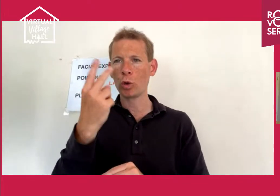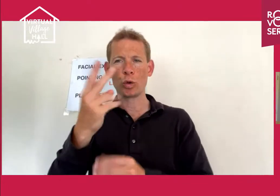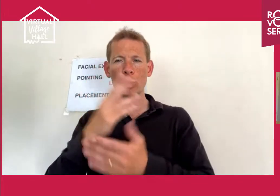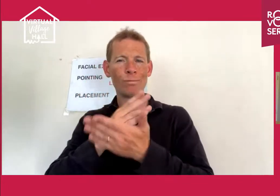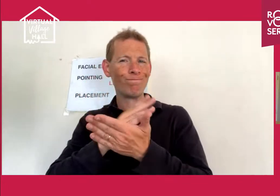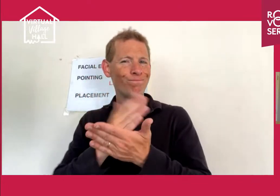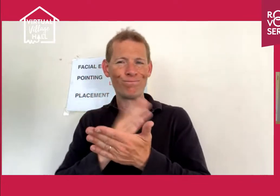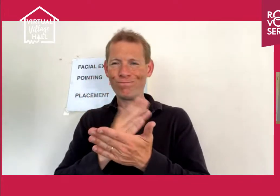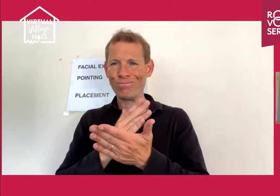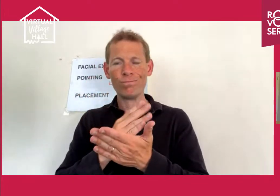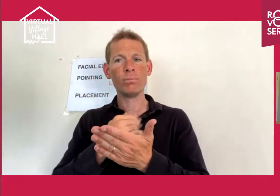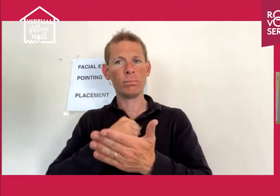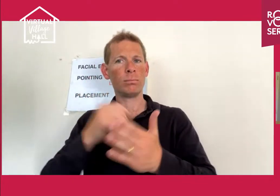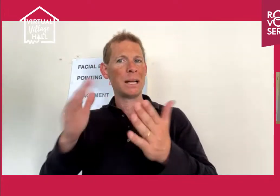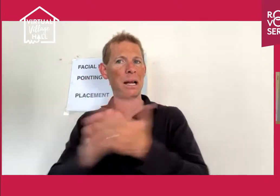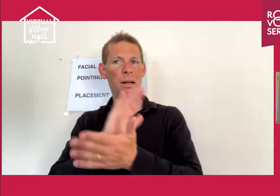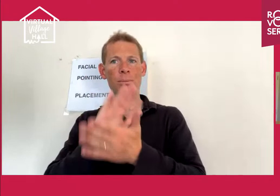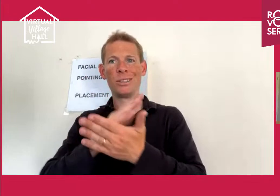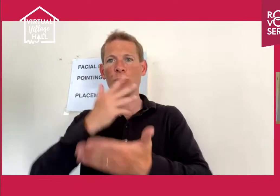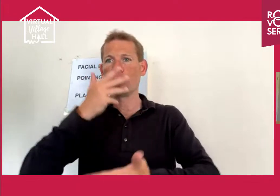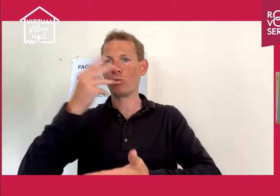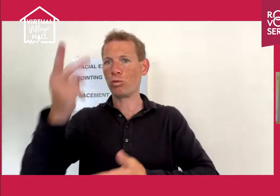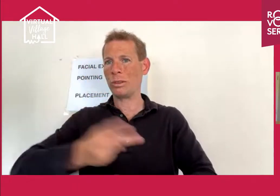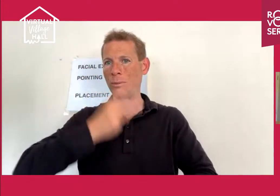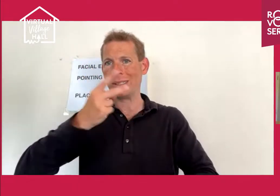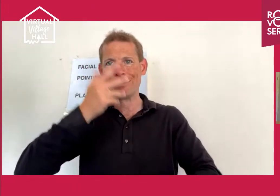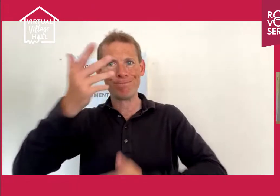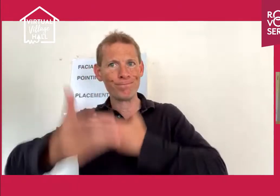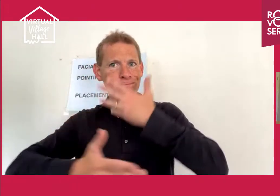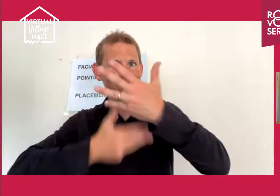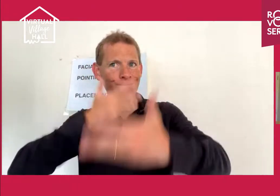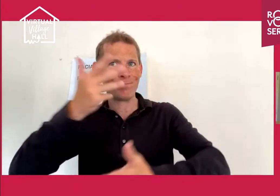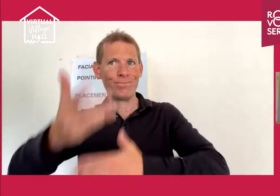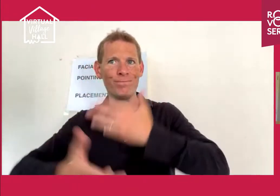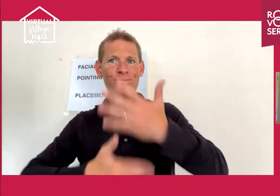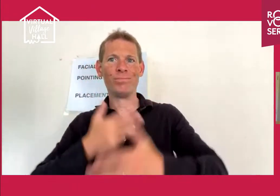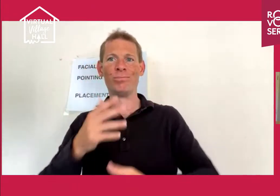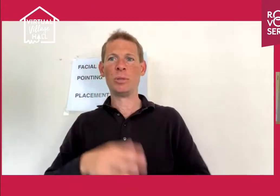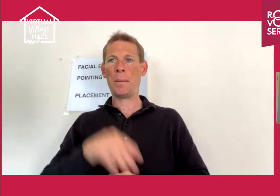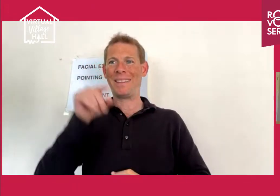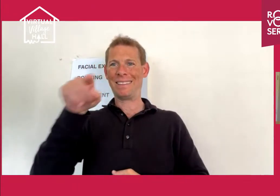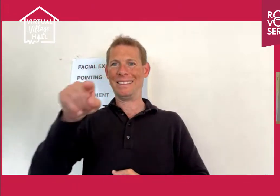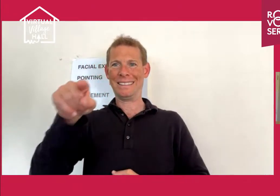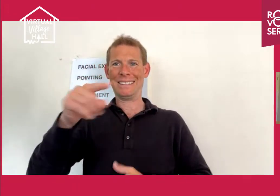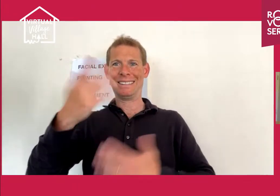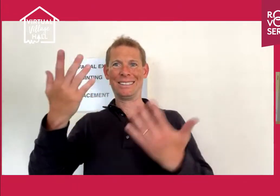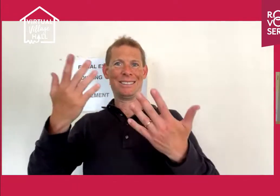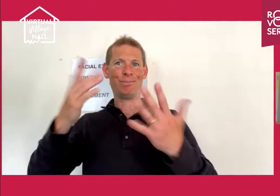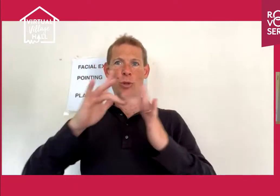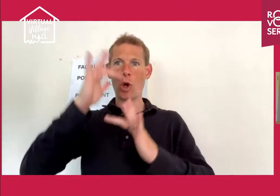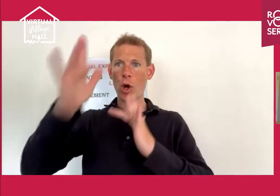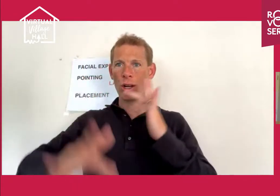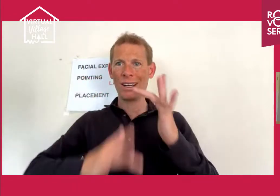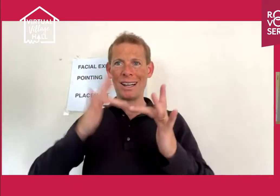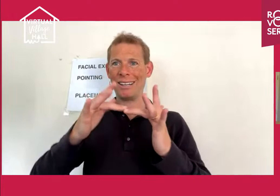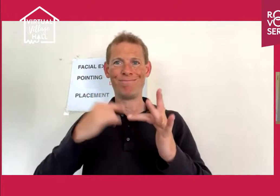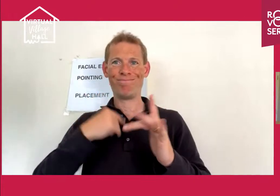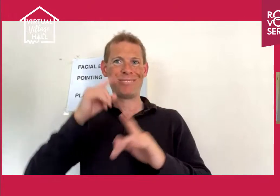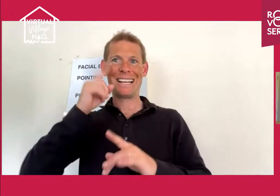class, face-to-face class, there are a few people who maybe don't get it first time, and that's fine. I'm really happy to explain it.